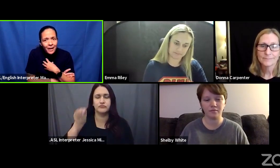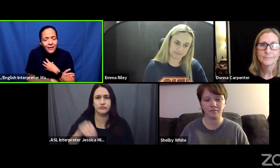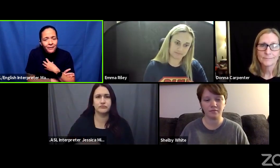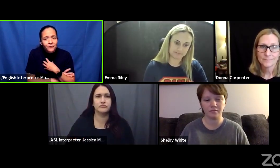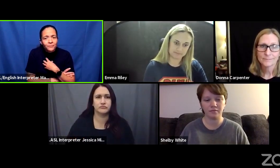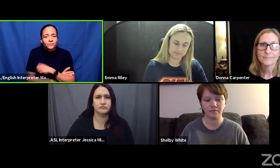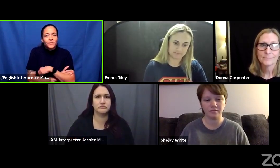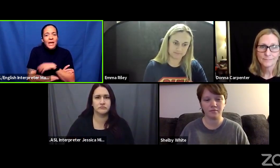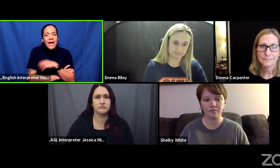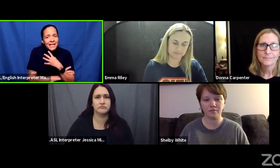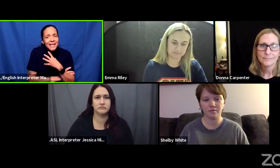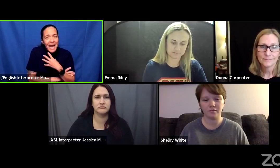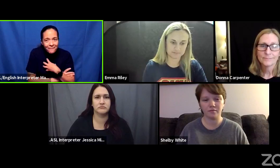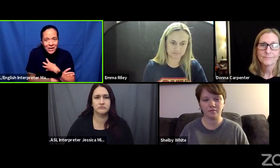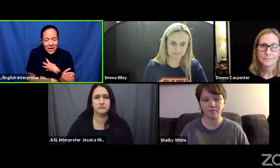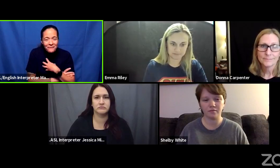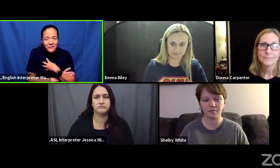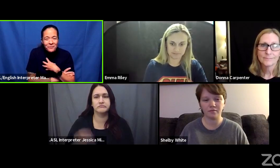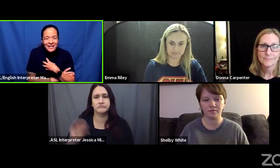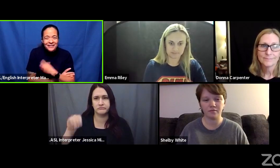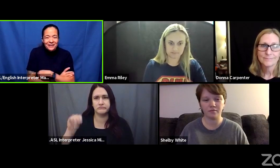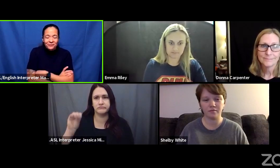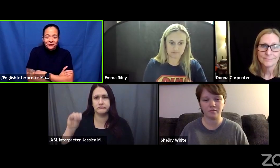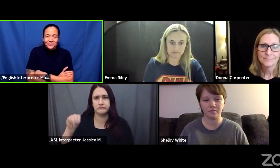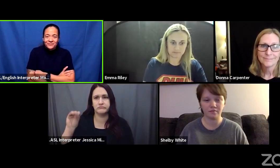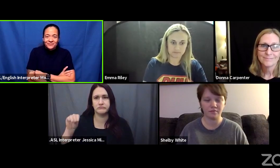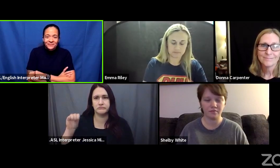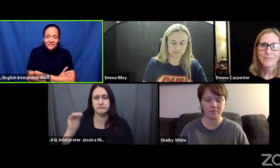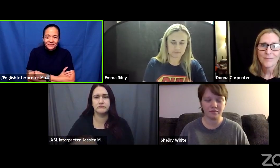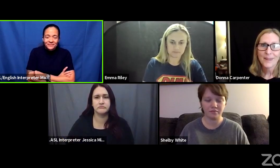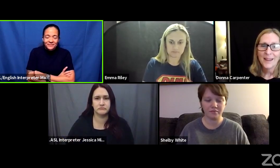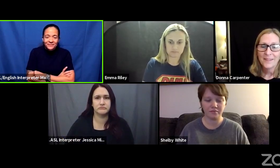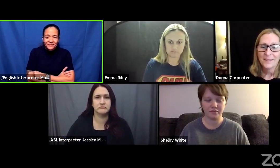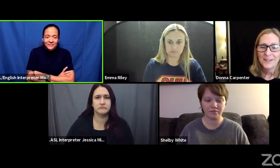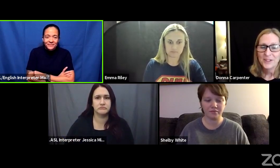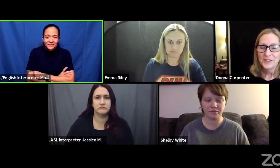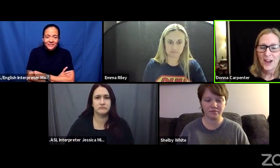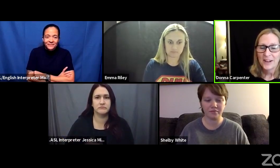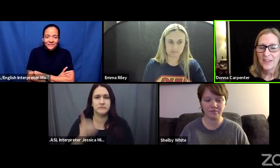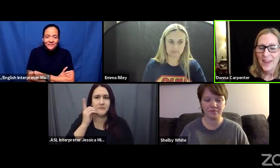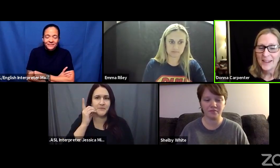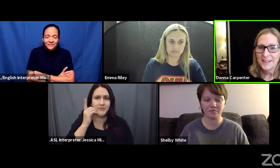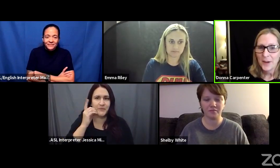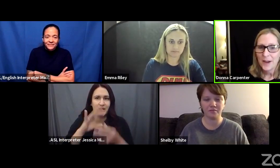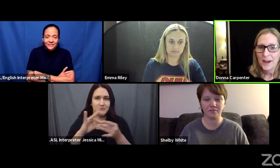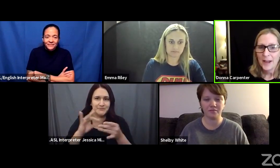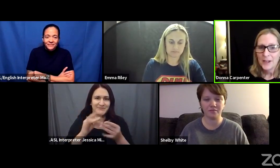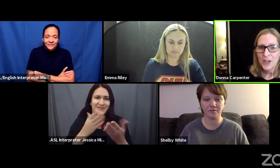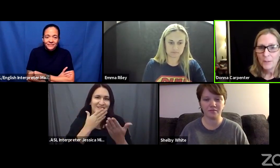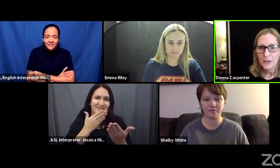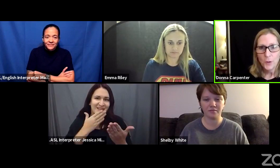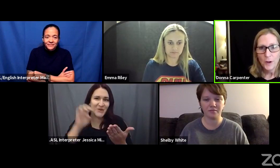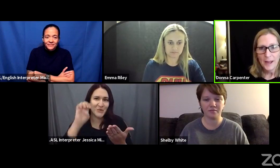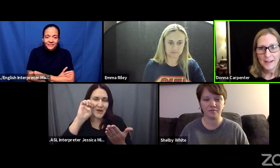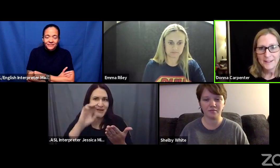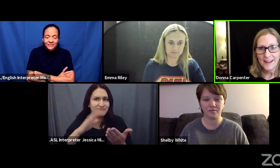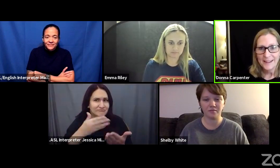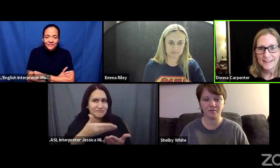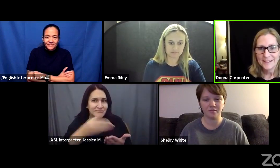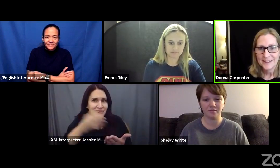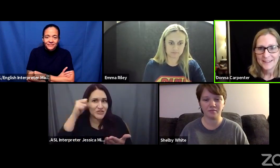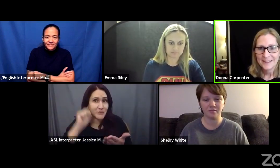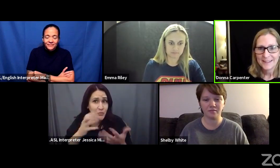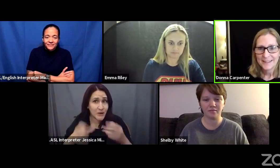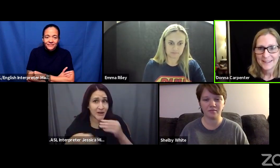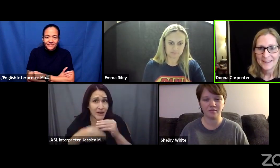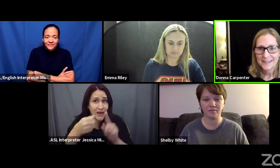at in life and I can advocate for myself. This is Donna. Thanks, Emma. Shelby, do you want to add to